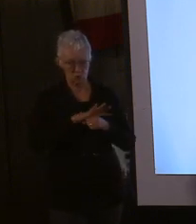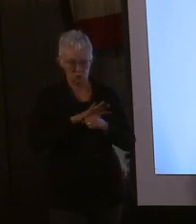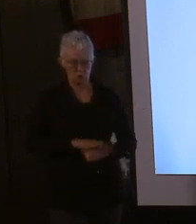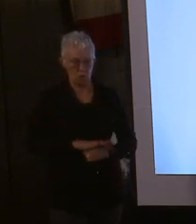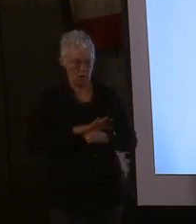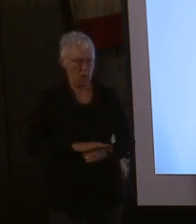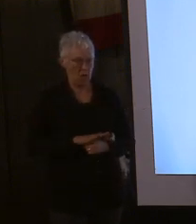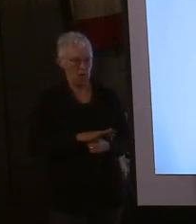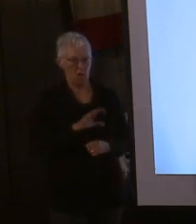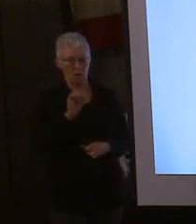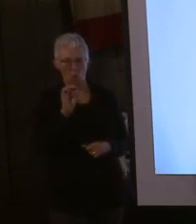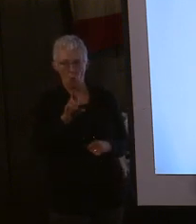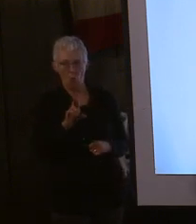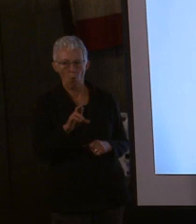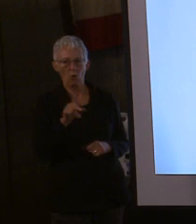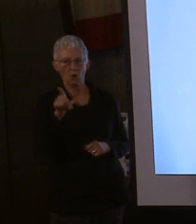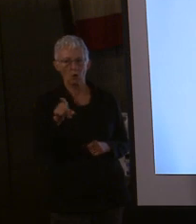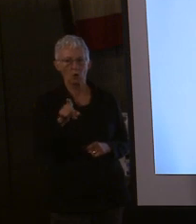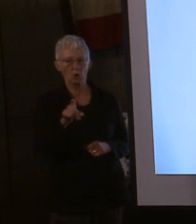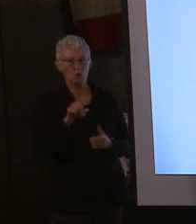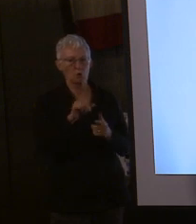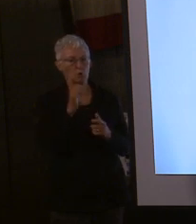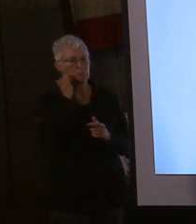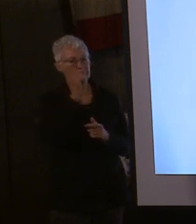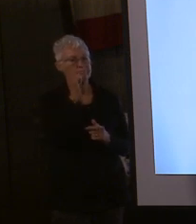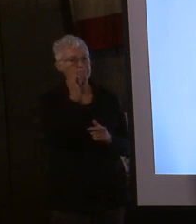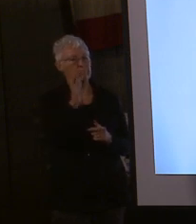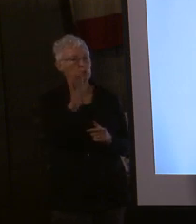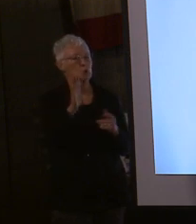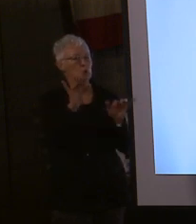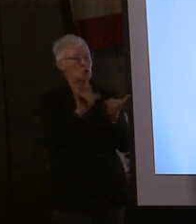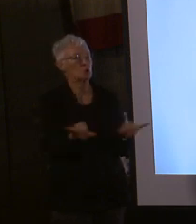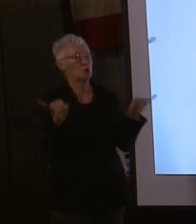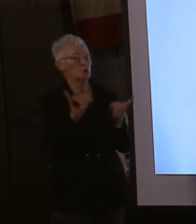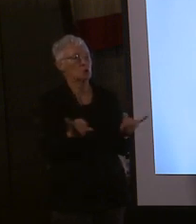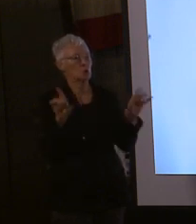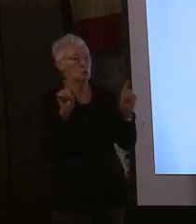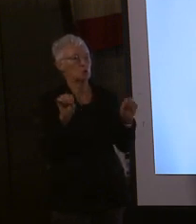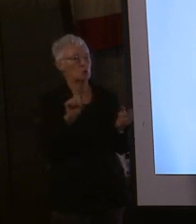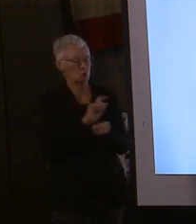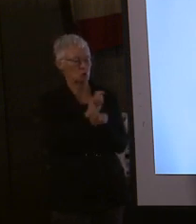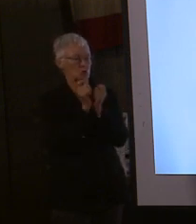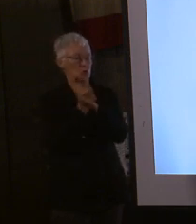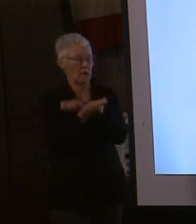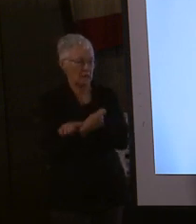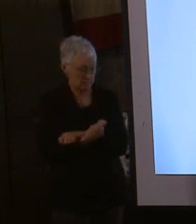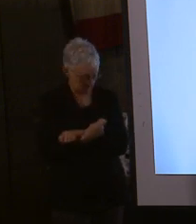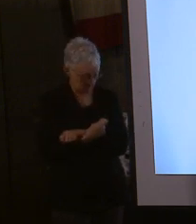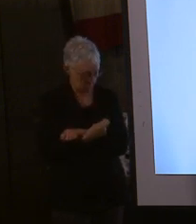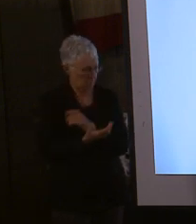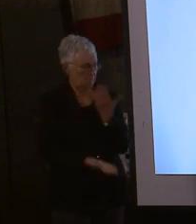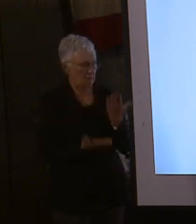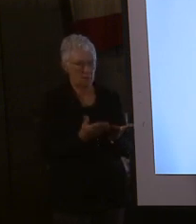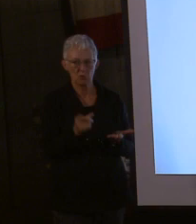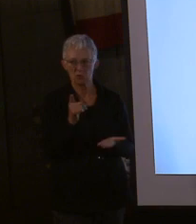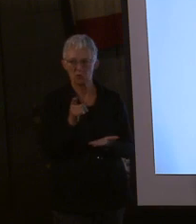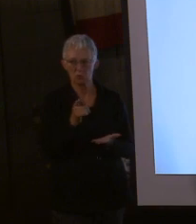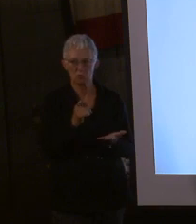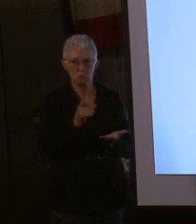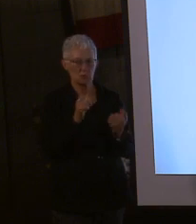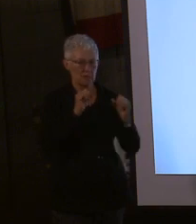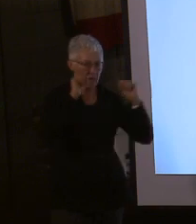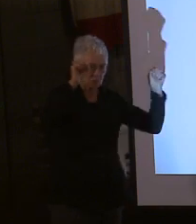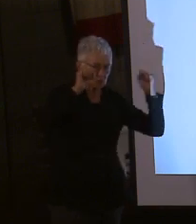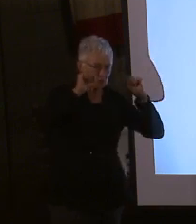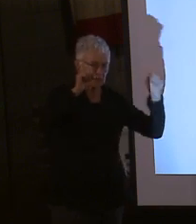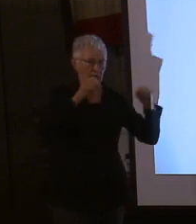Change in your daily routine. So, you're eating, sleeping, exercising, all of those